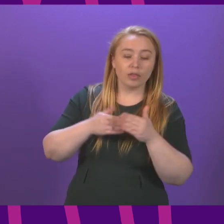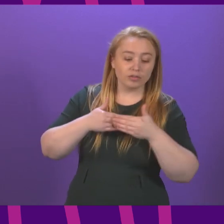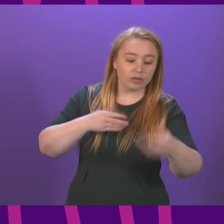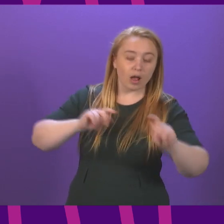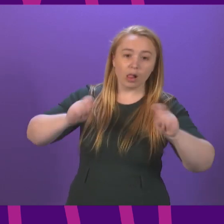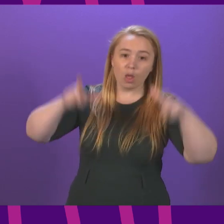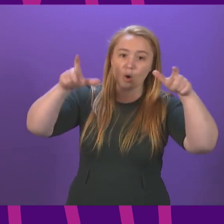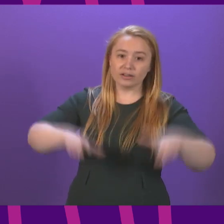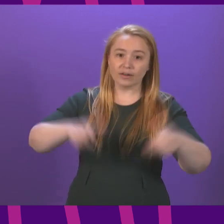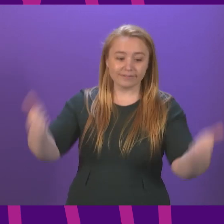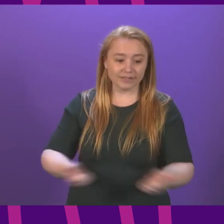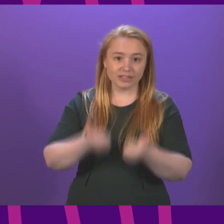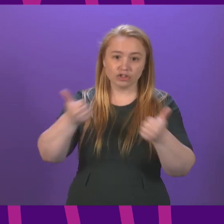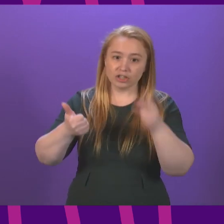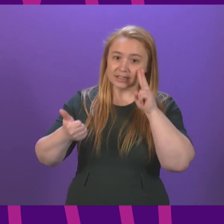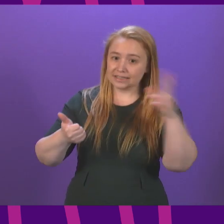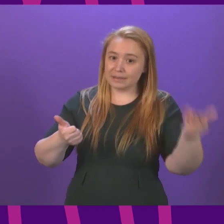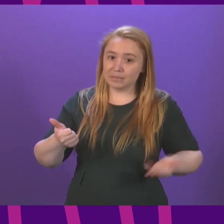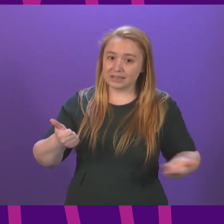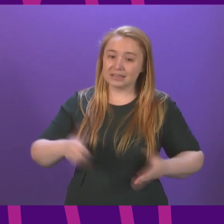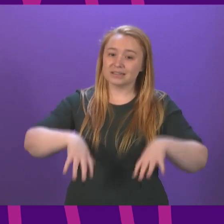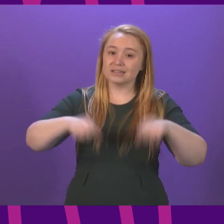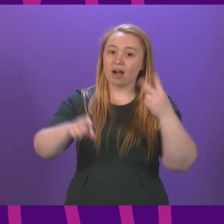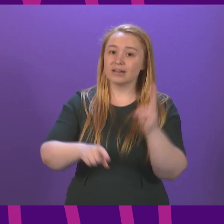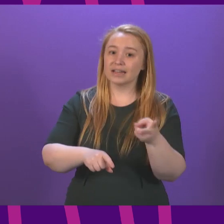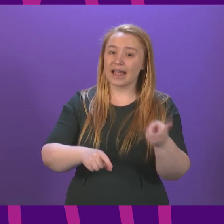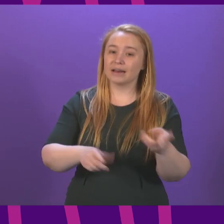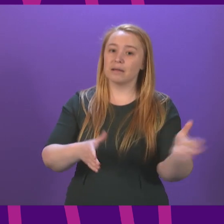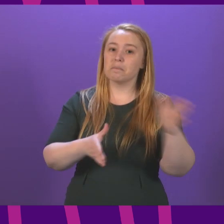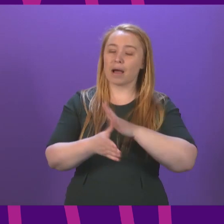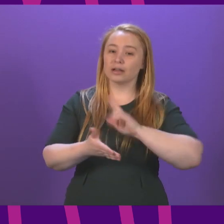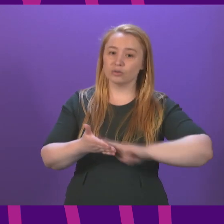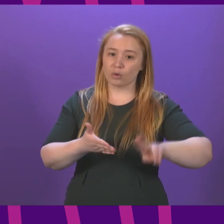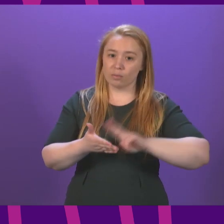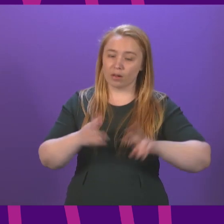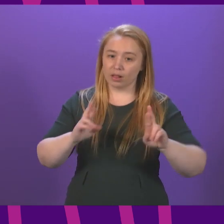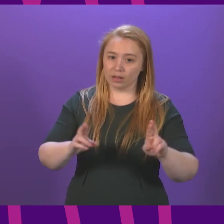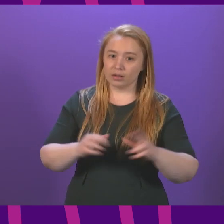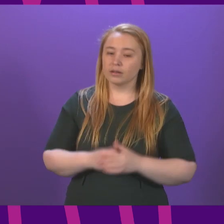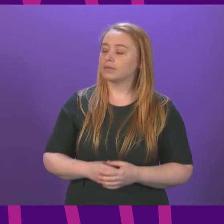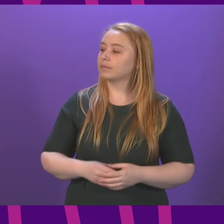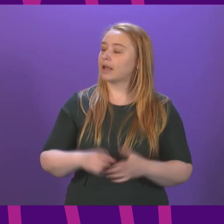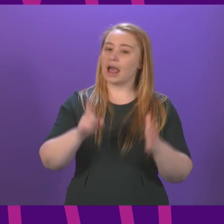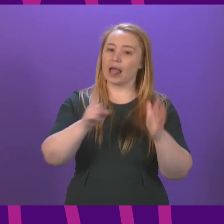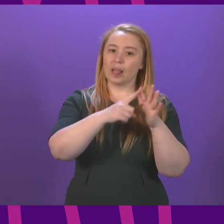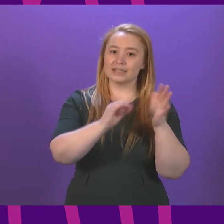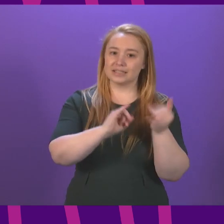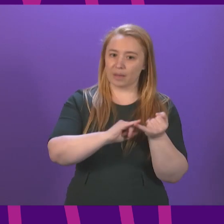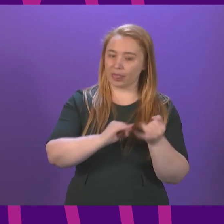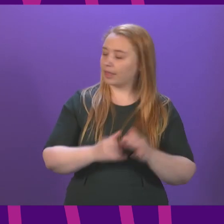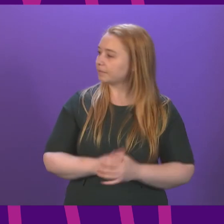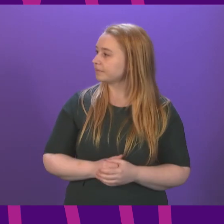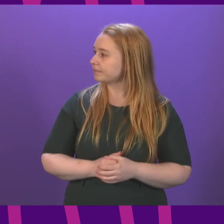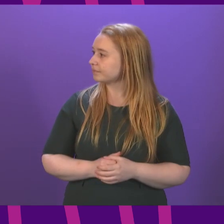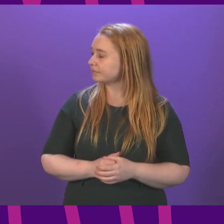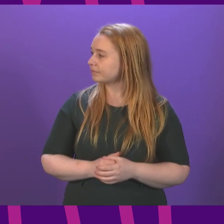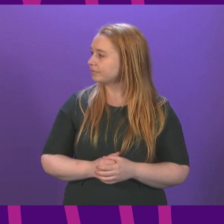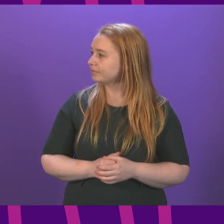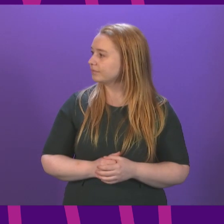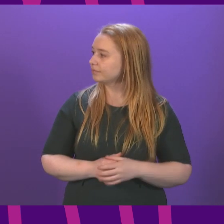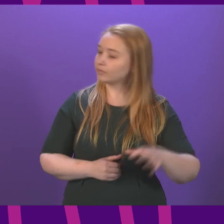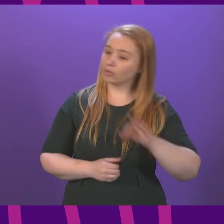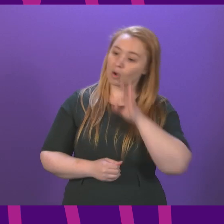lockdown and see businesses start to trade normally again. Thank you. Elaine Smith, to be followed by Bob Dorris. Thank you, Poseidon Officer. Can